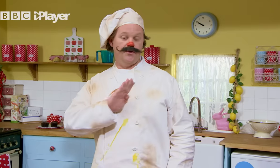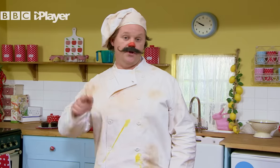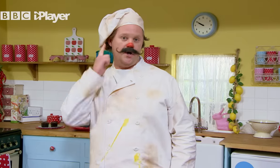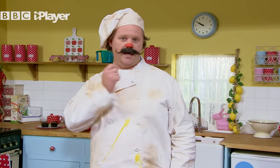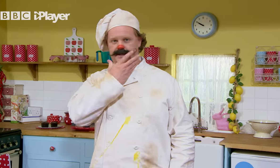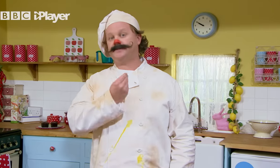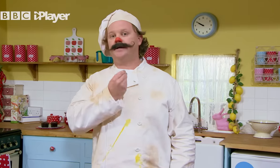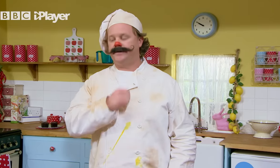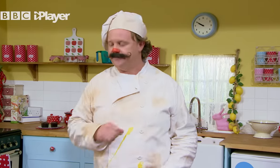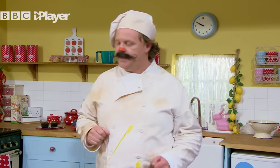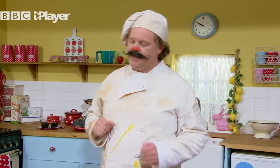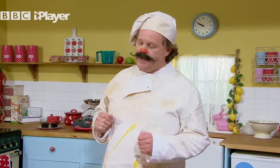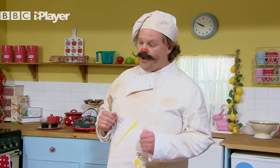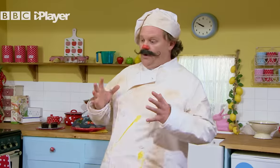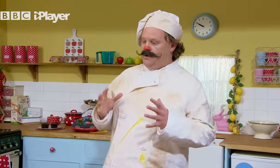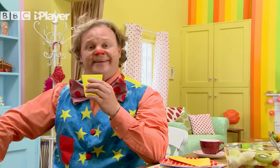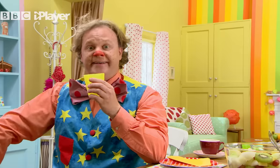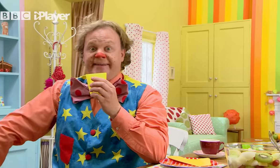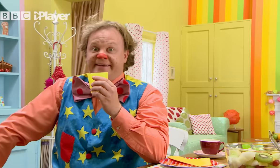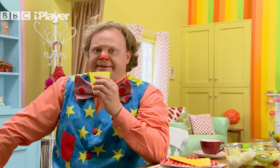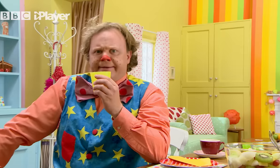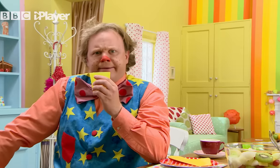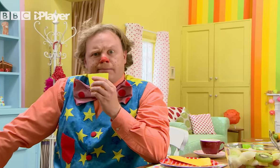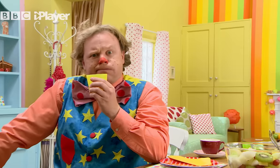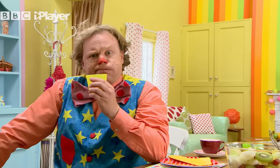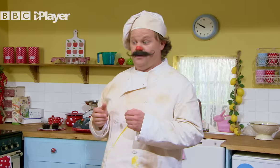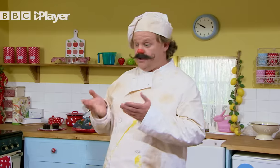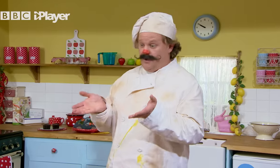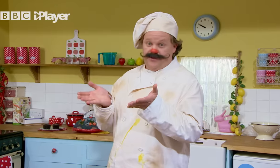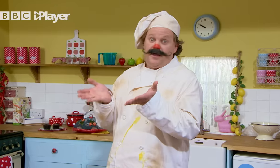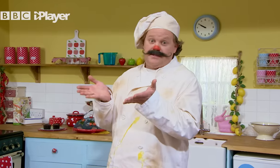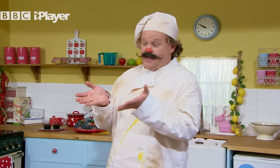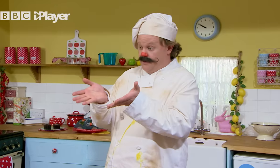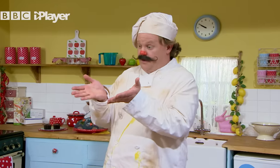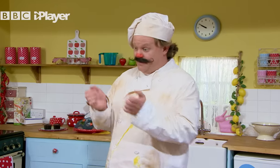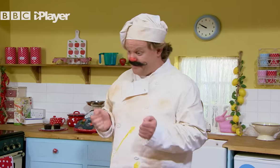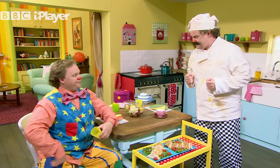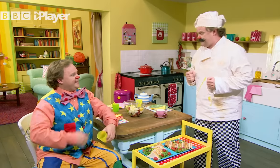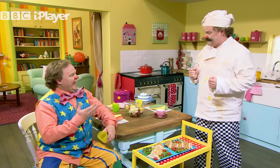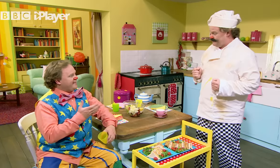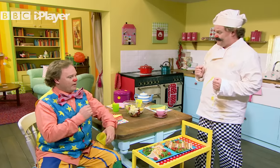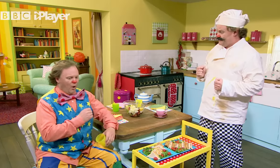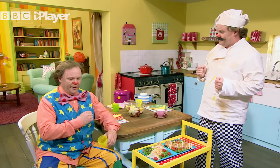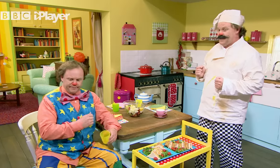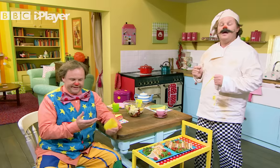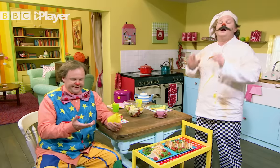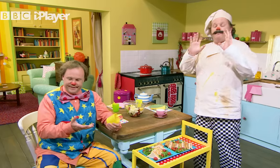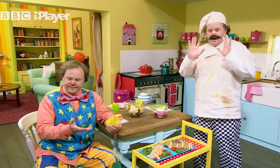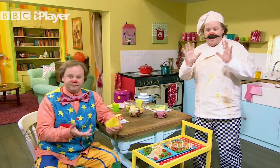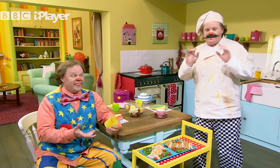No guest. Monsieur Tumble, you were thirsty, no? Well, yes, I was, but... Perhaps you